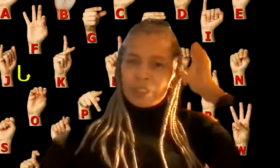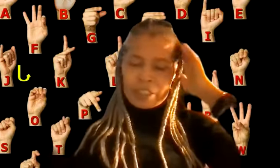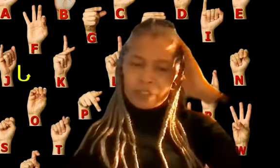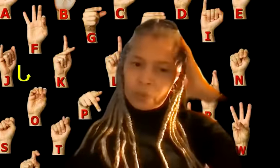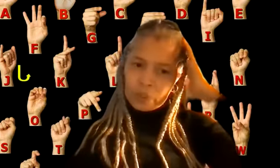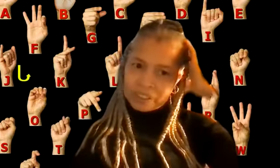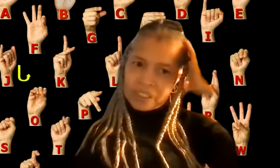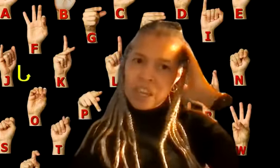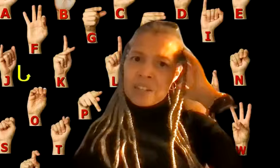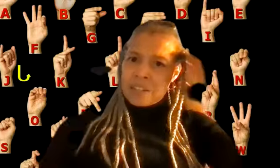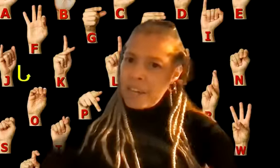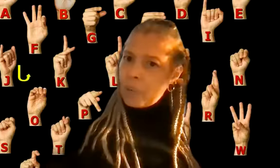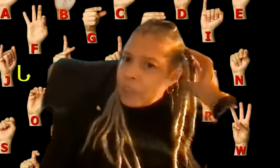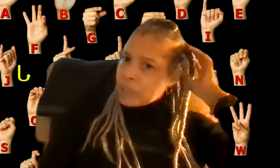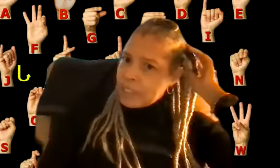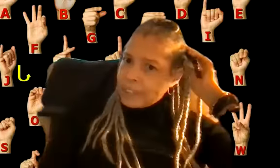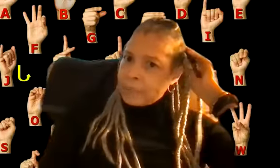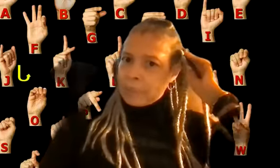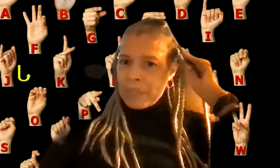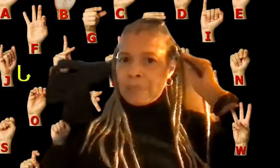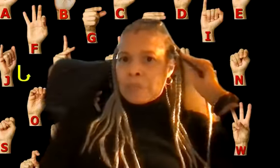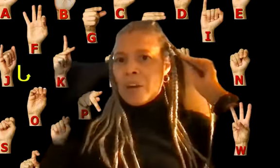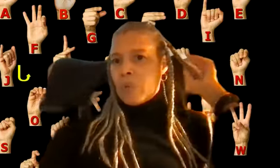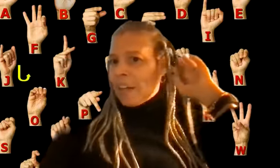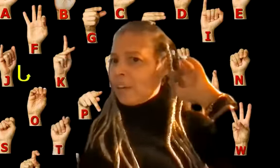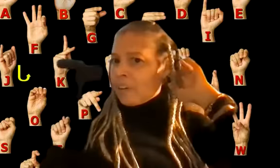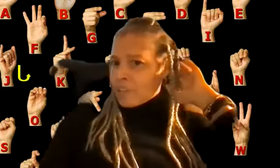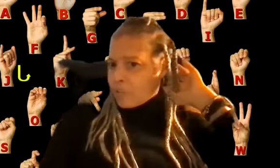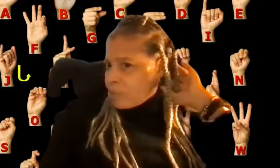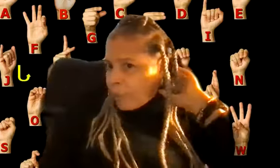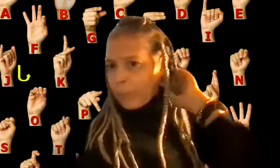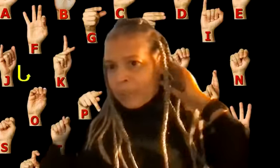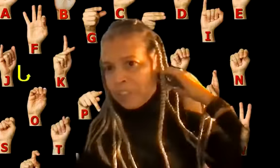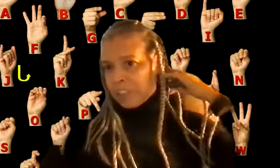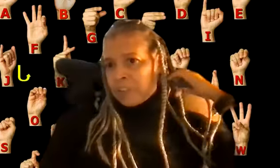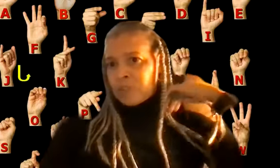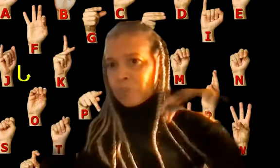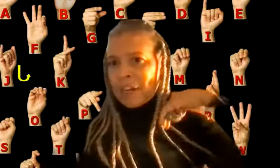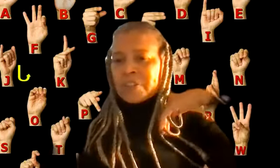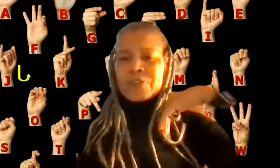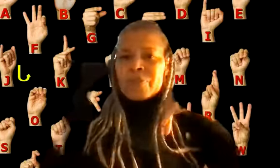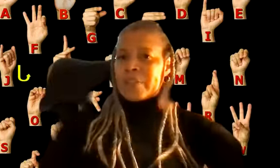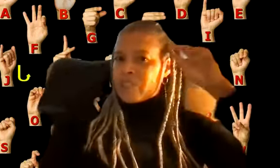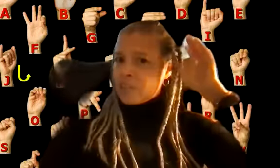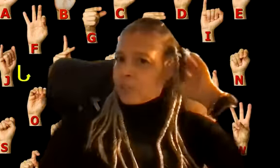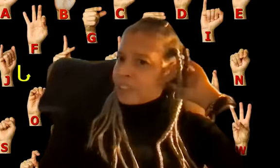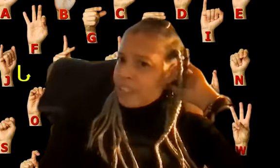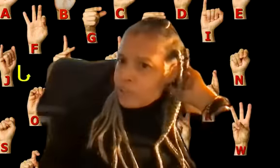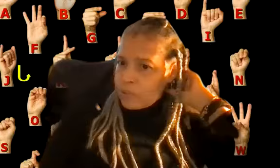what area you worked in to tell what it was like to be black, brown, white, orange, green, purple, whatever color you aspire to, whatever sexual orientation you